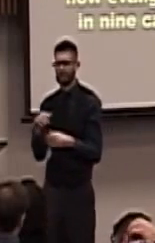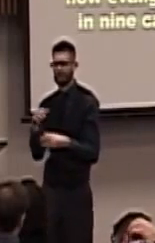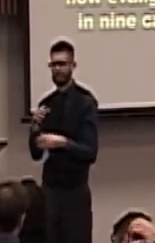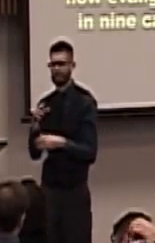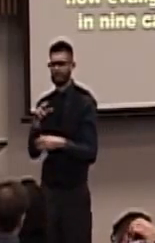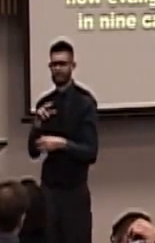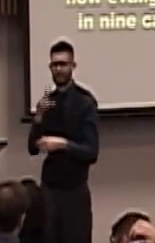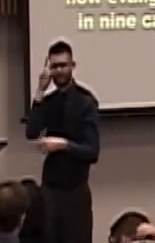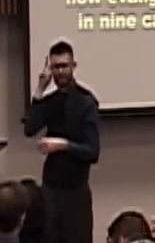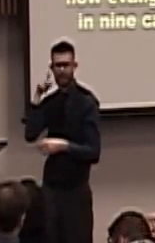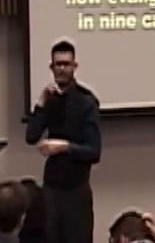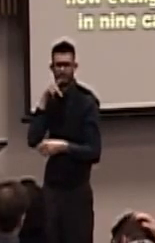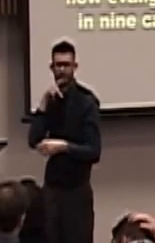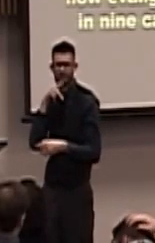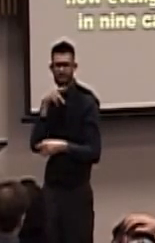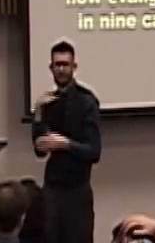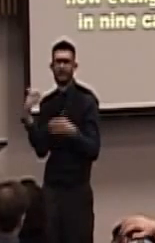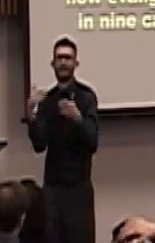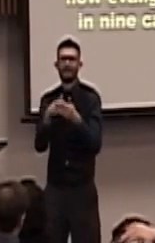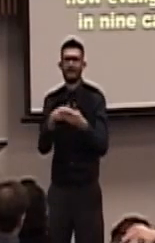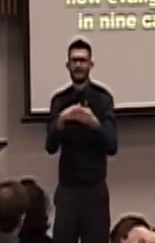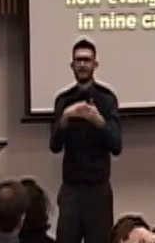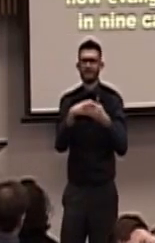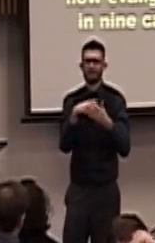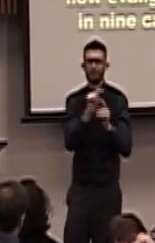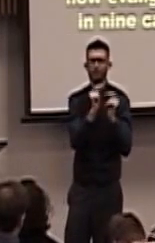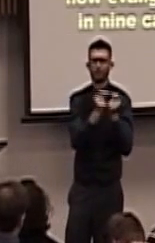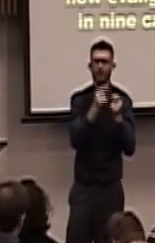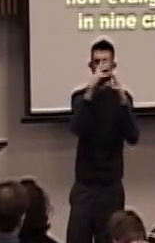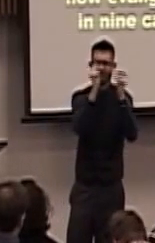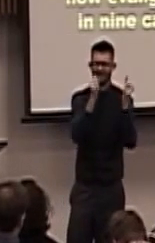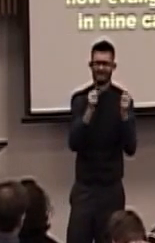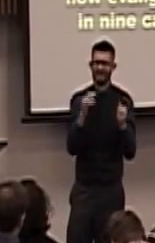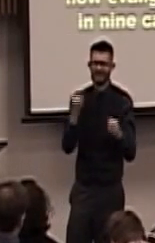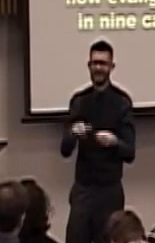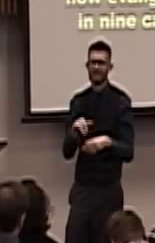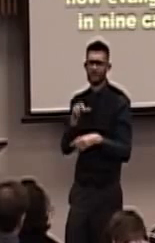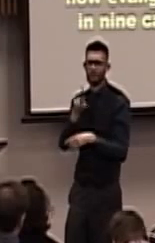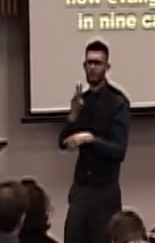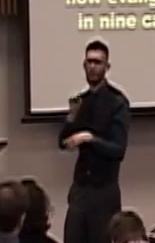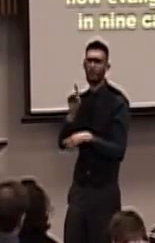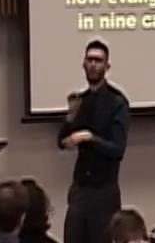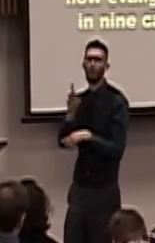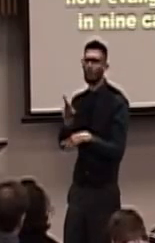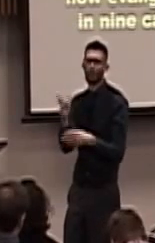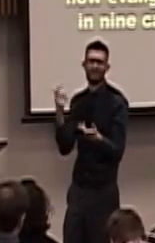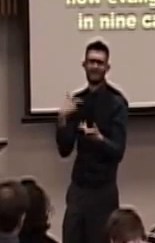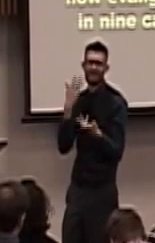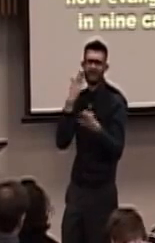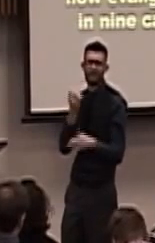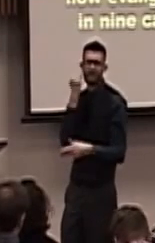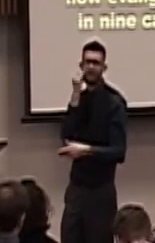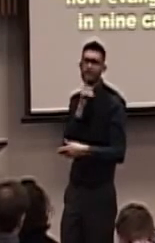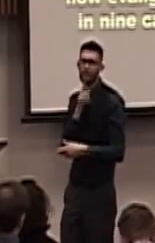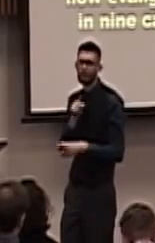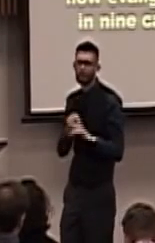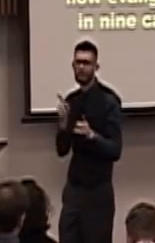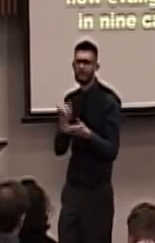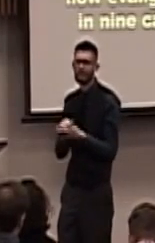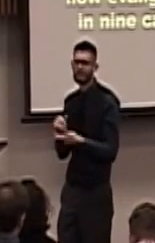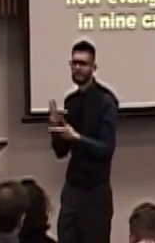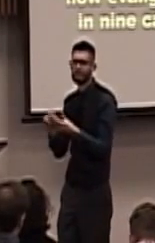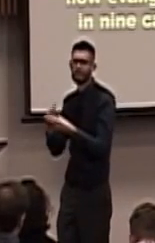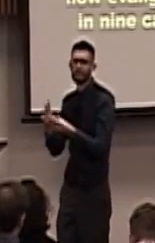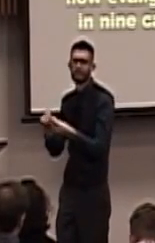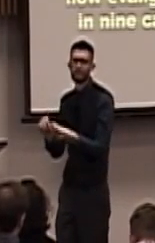president. Supposedly, that's just what they say. I don't know if that's really true, but that's what they say. And